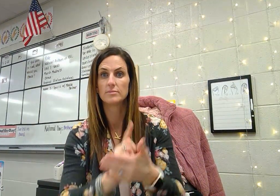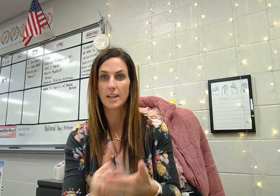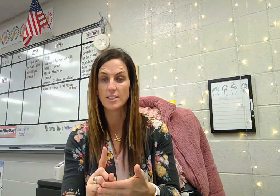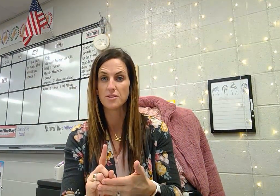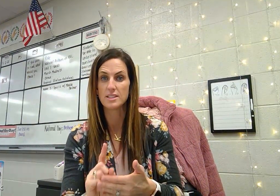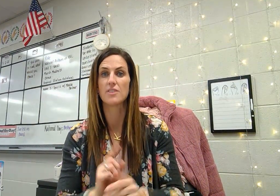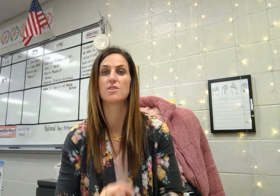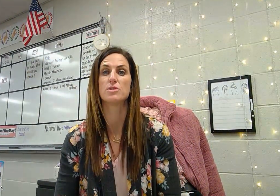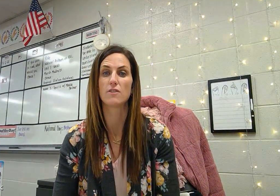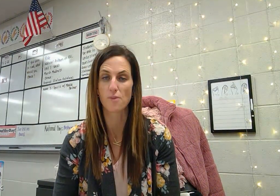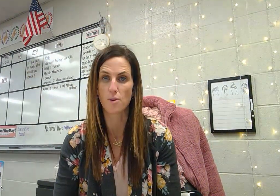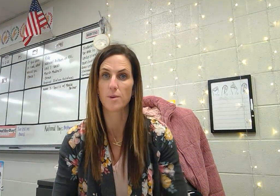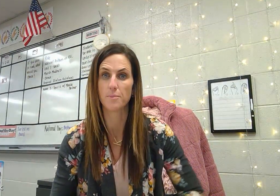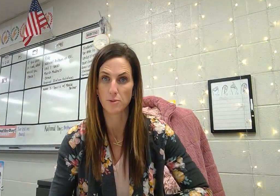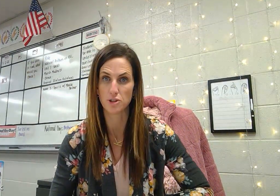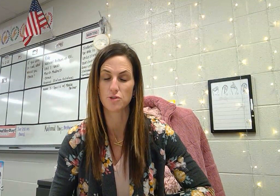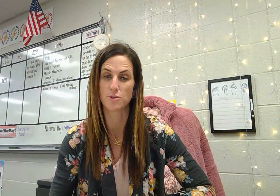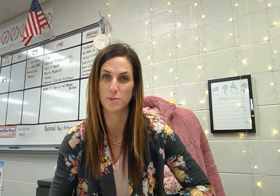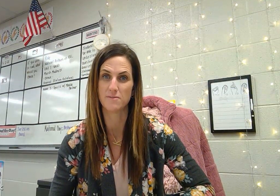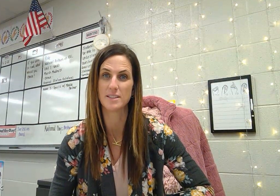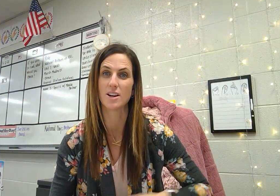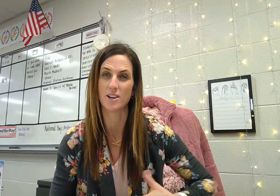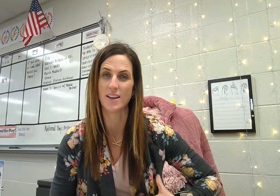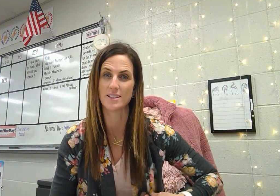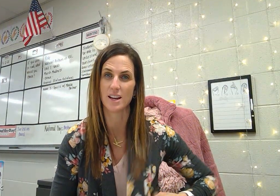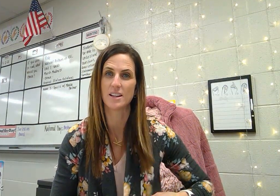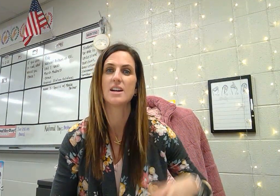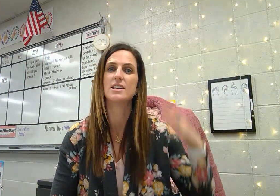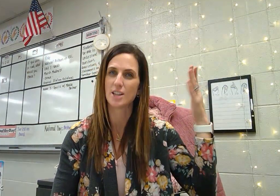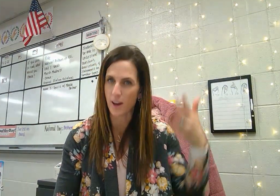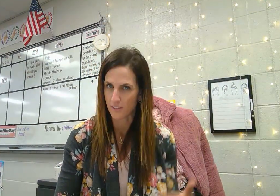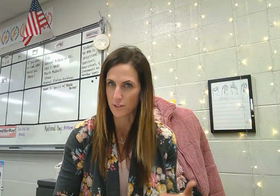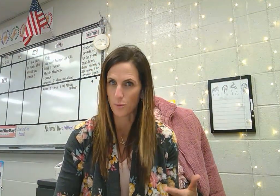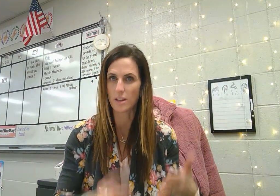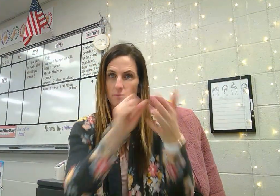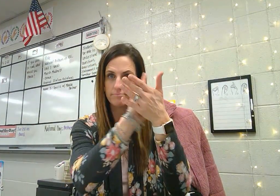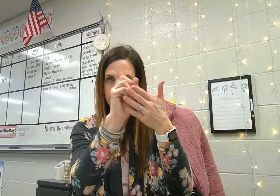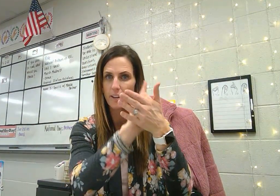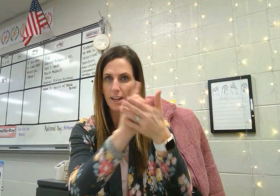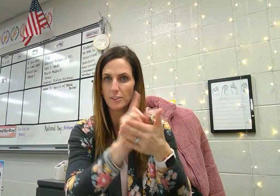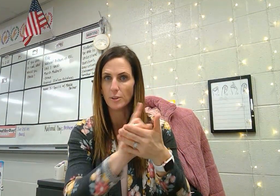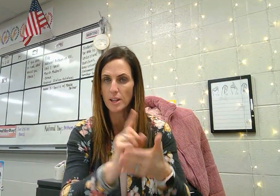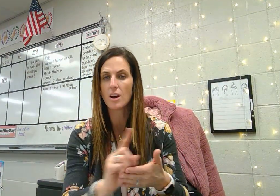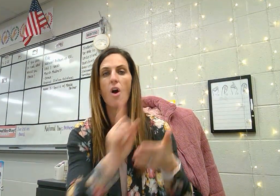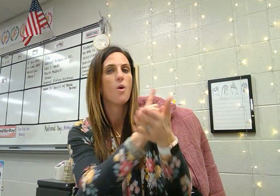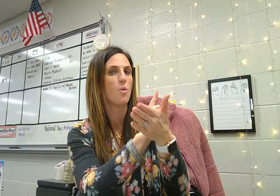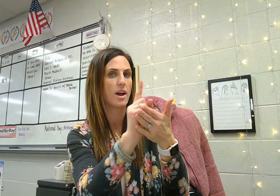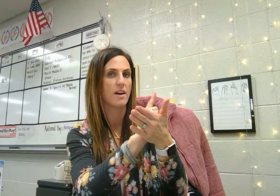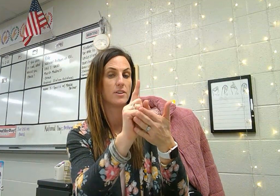And notice how there was 4 motions or movements on that sign. So every week or every